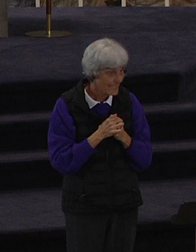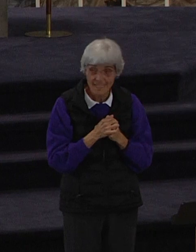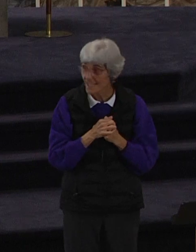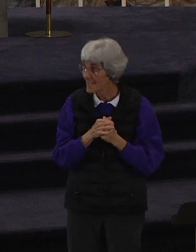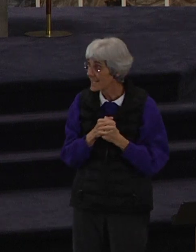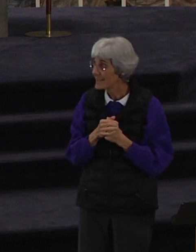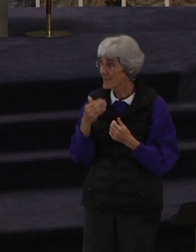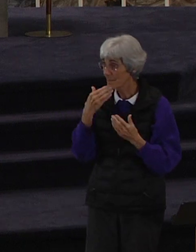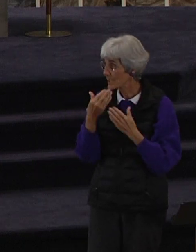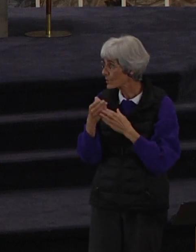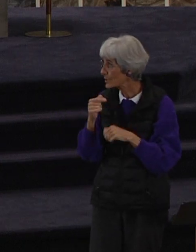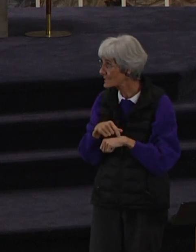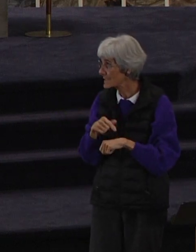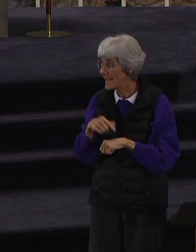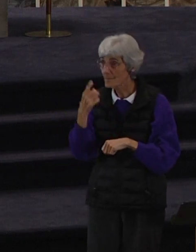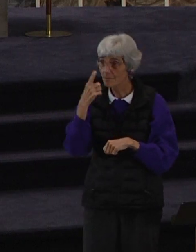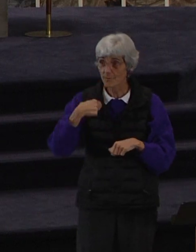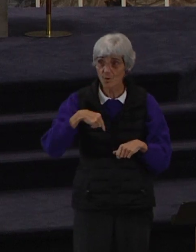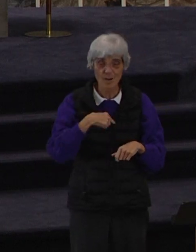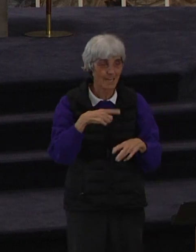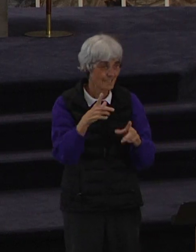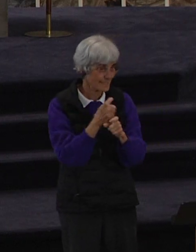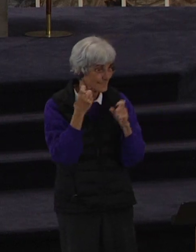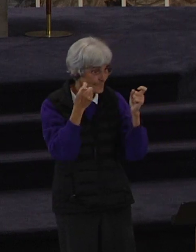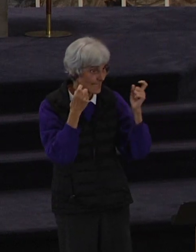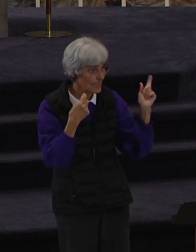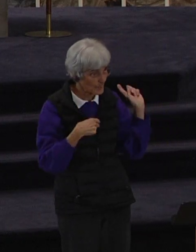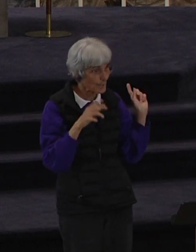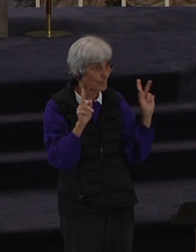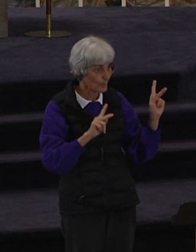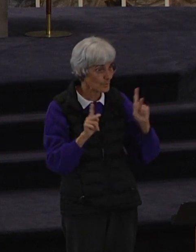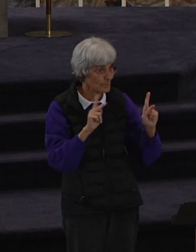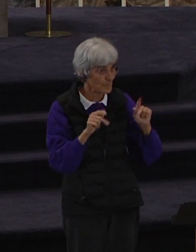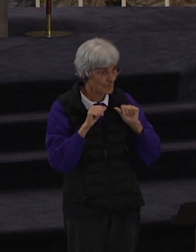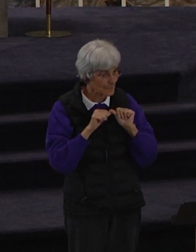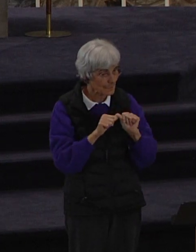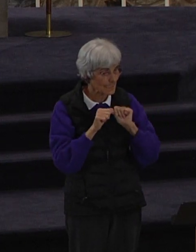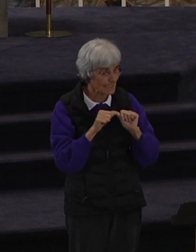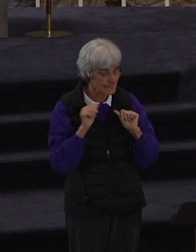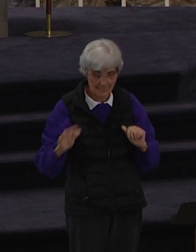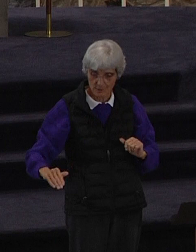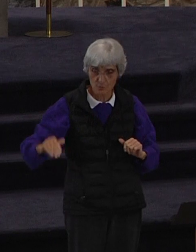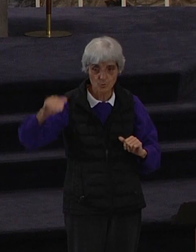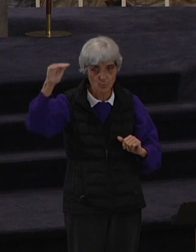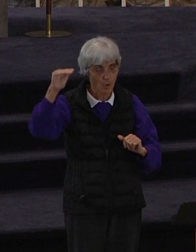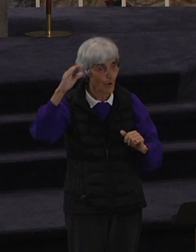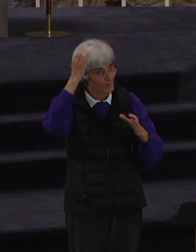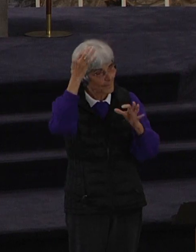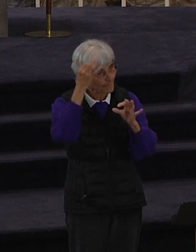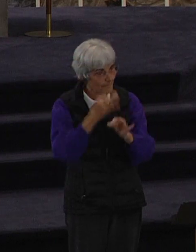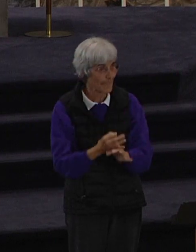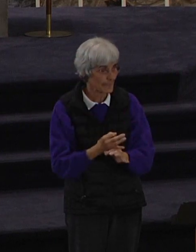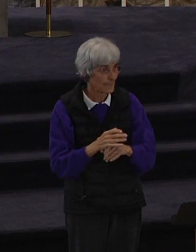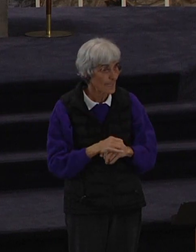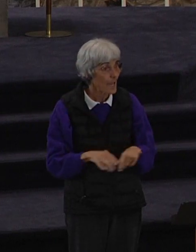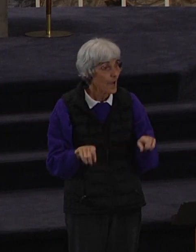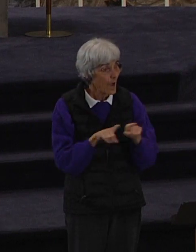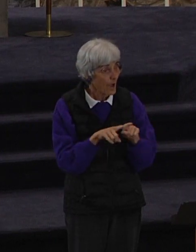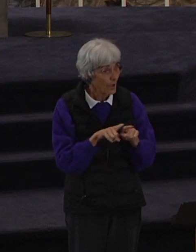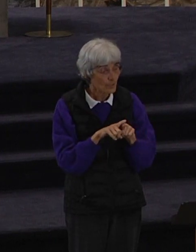a good time for us to celebrate them and their continued maturity in the faith. We're